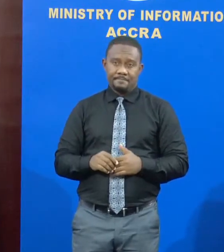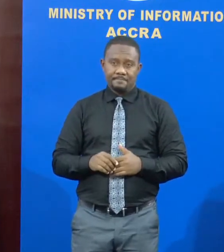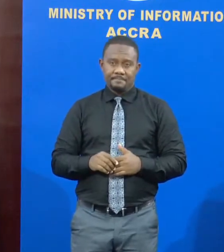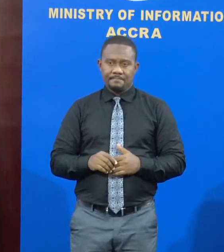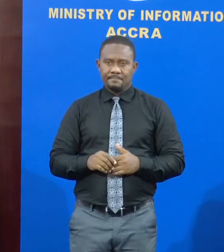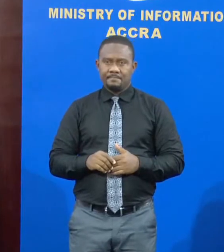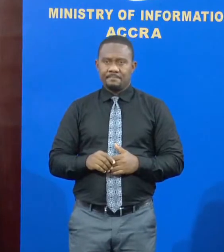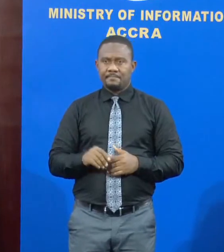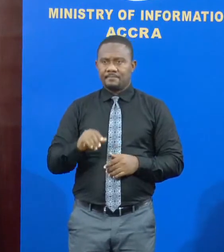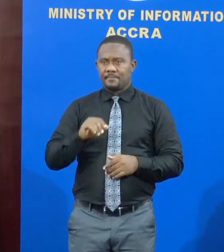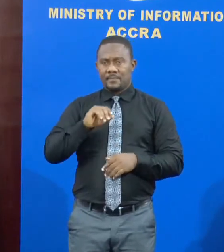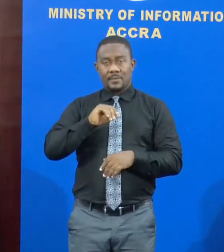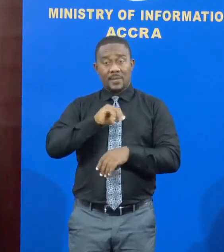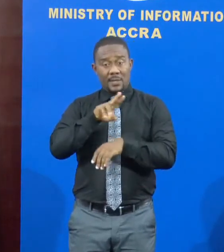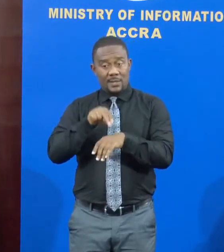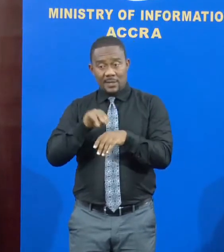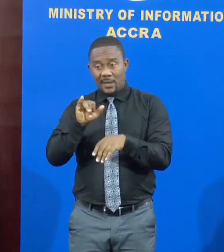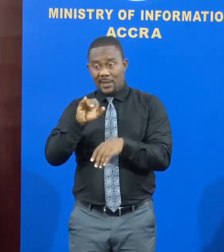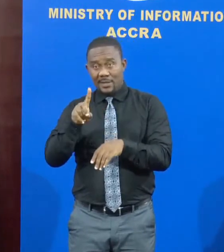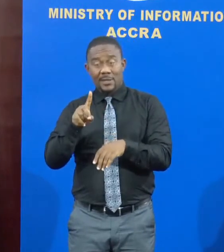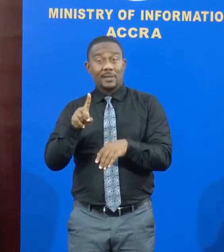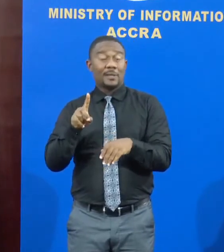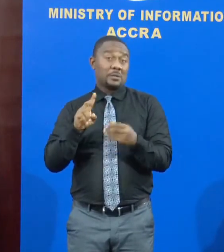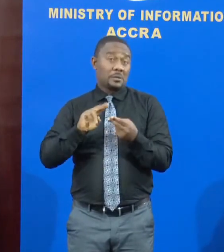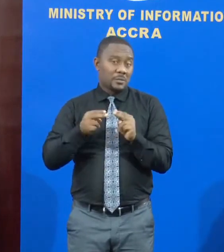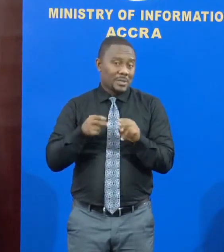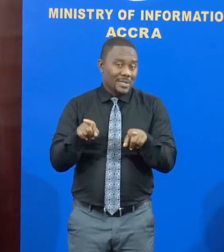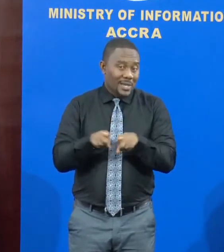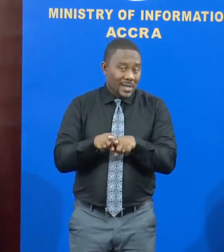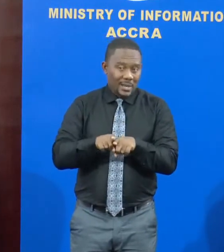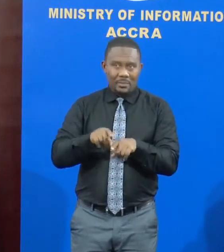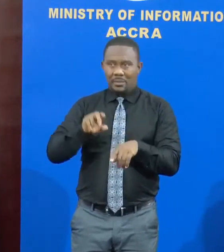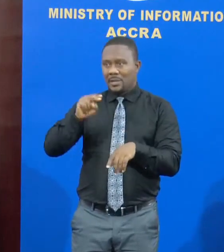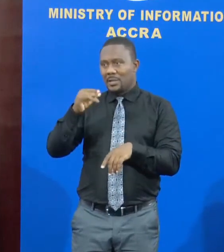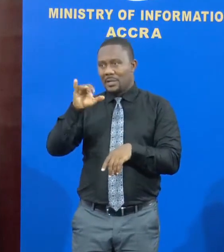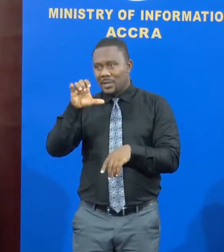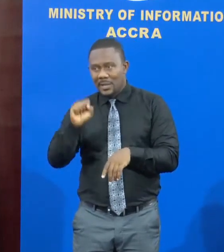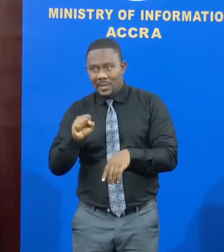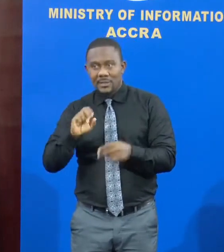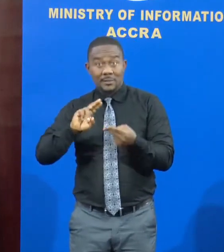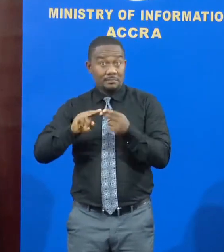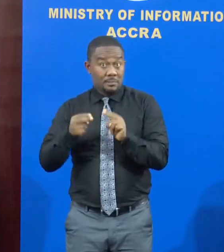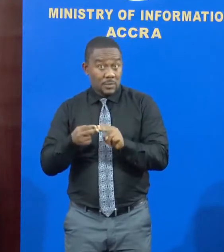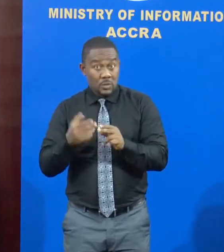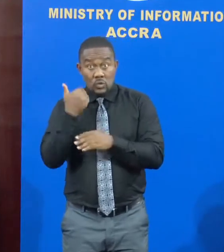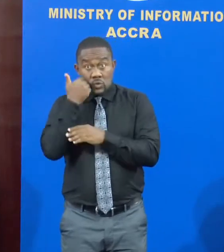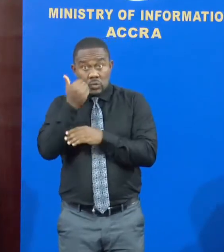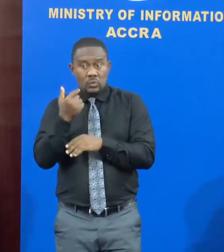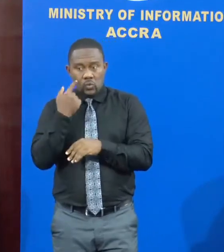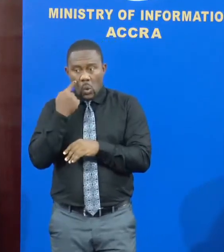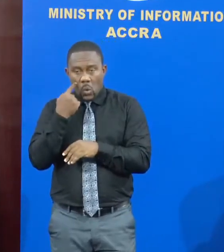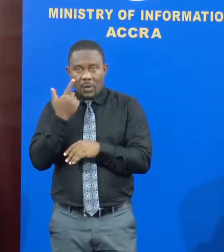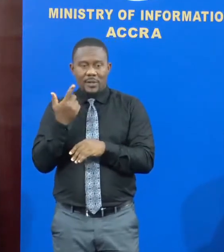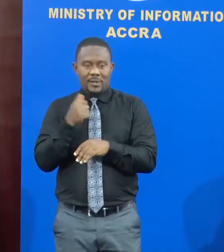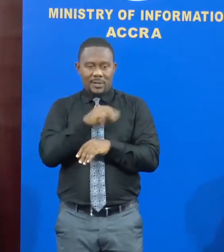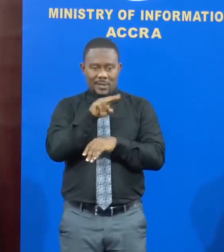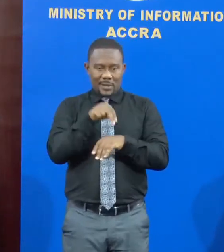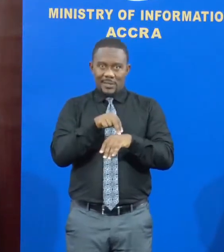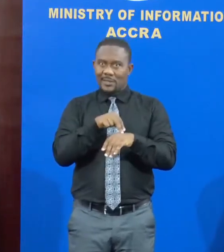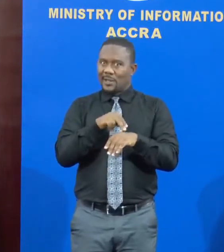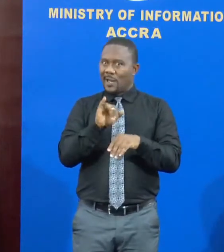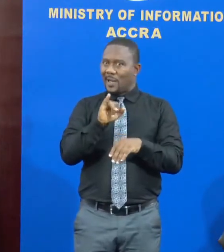ID numbers will also become the national health insurance numbers. Very soon, we will link the national ID to